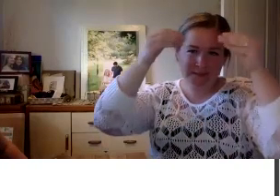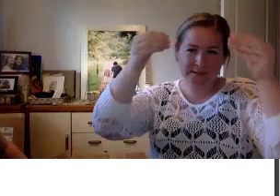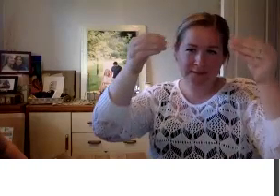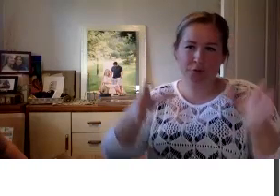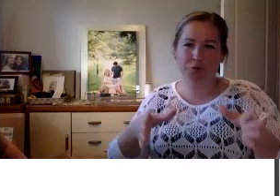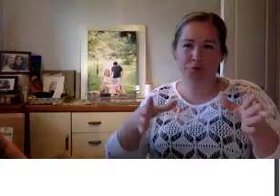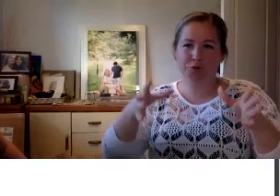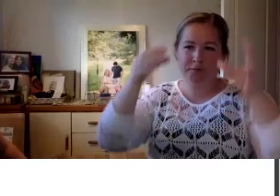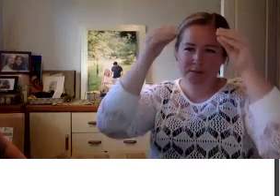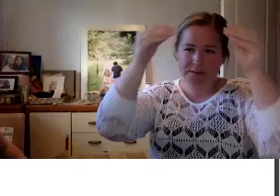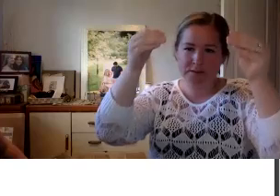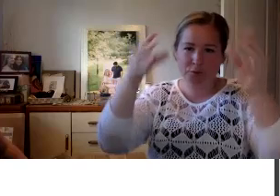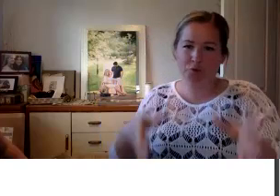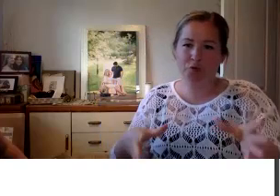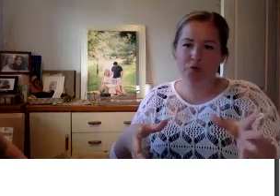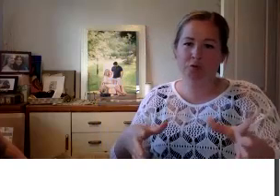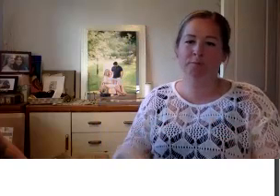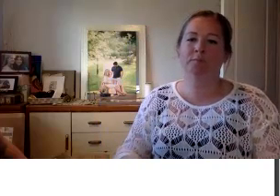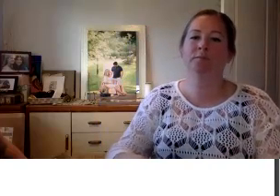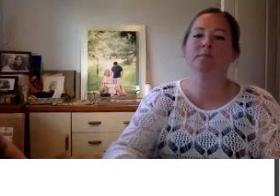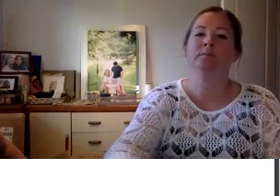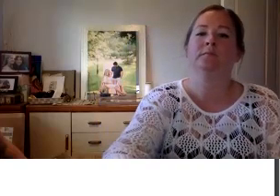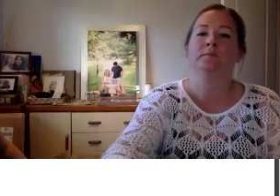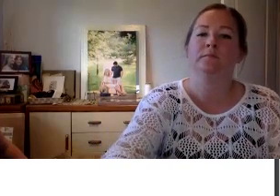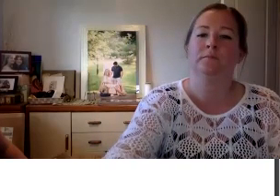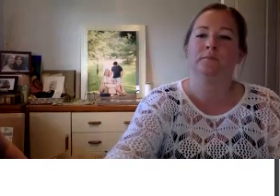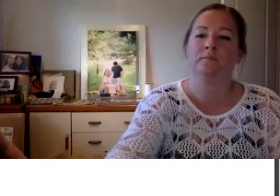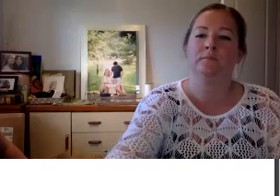I am a teacher. I'm a teacher.